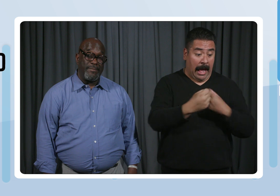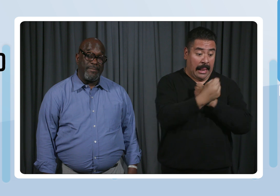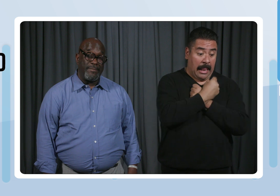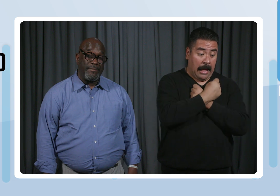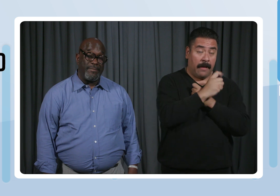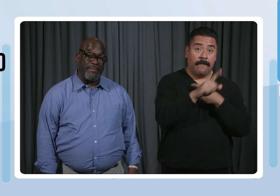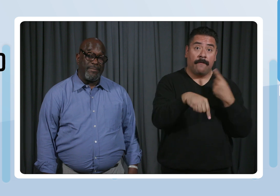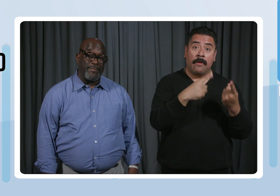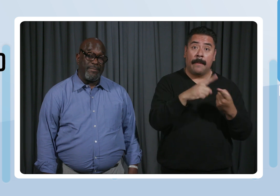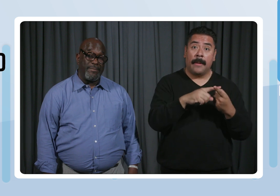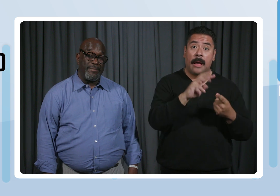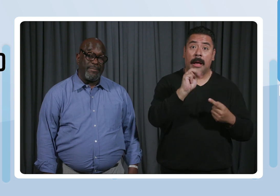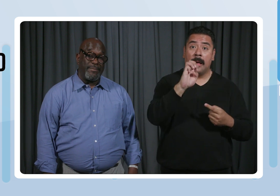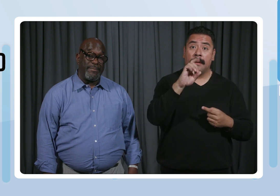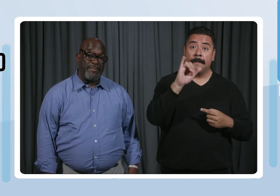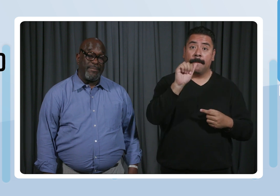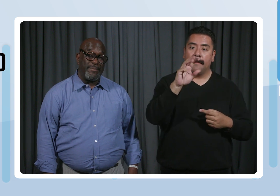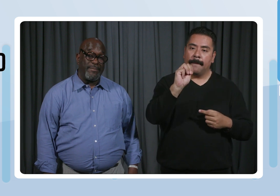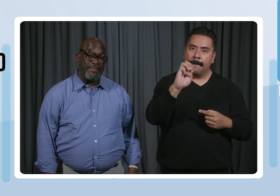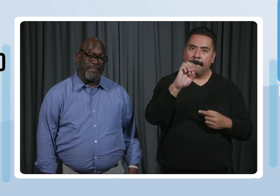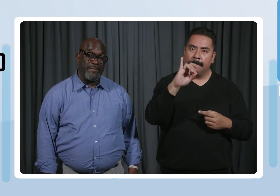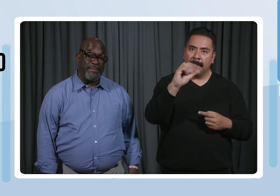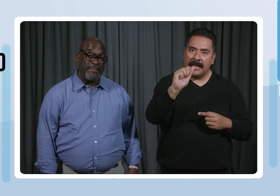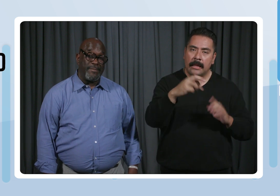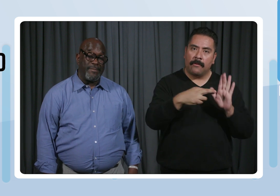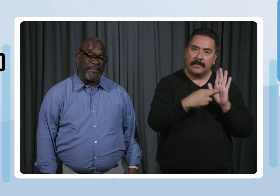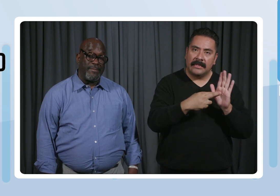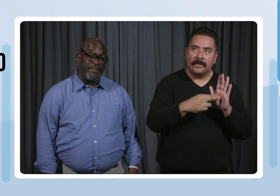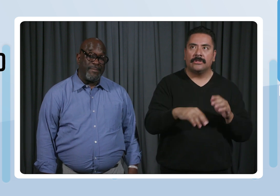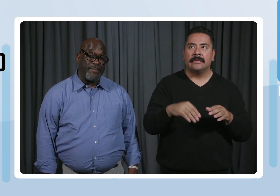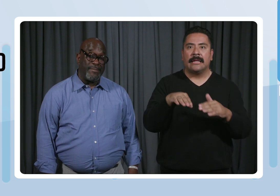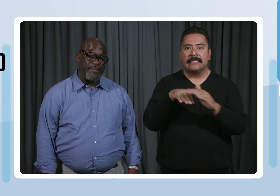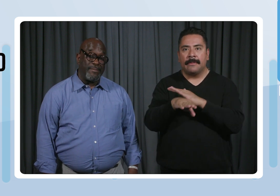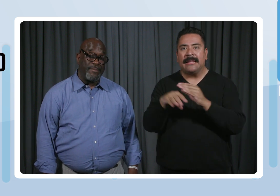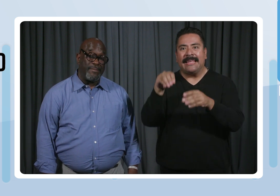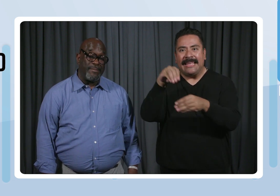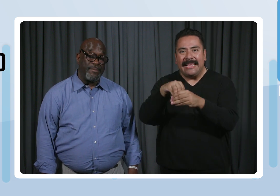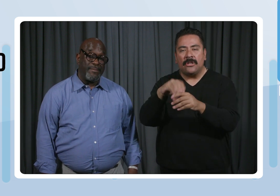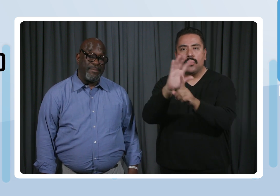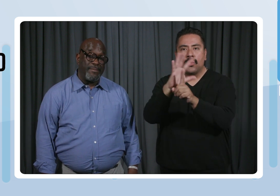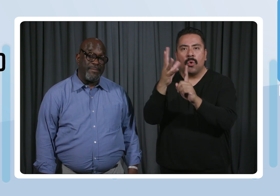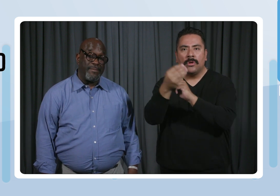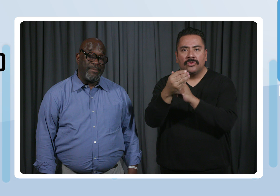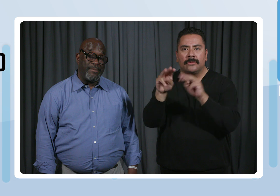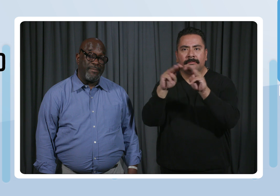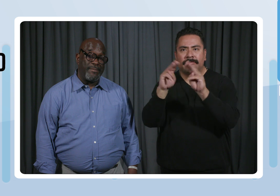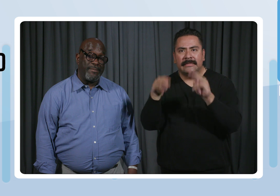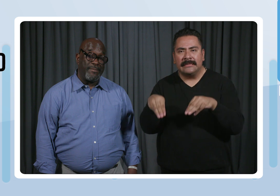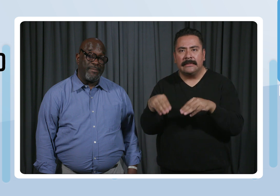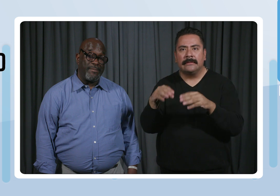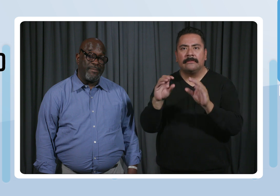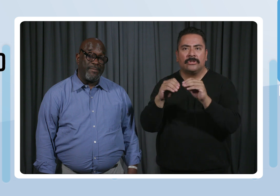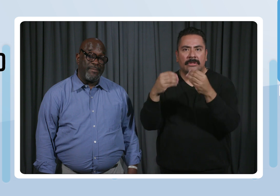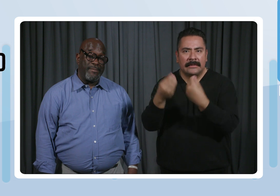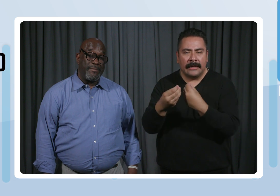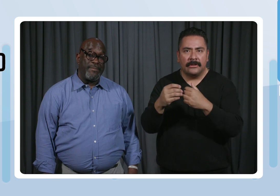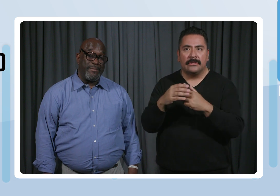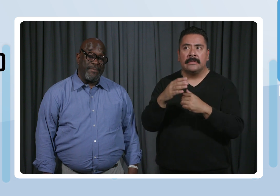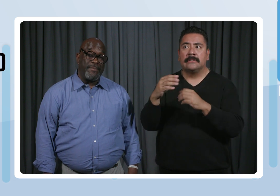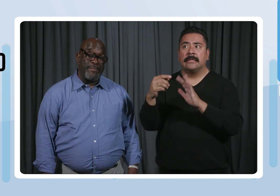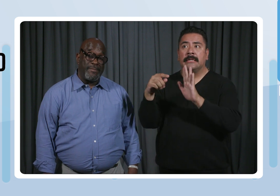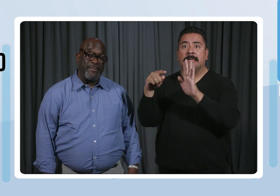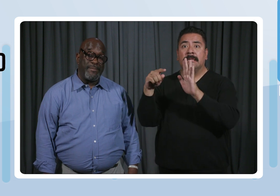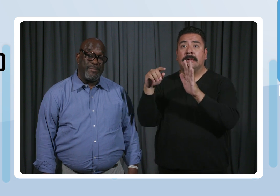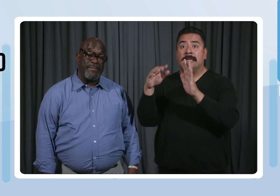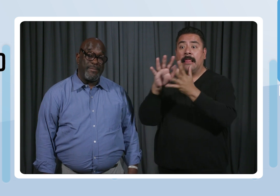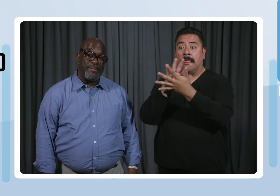about media representation and accessibility at cultural institutions and destigmatizing disability, and combine it